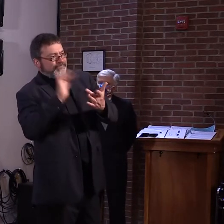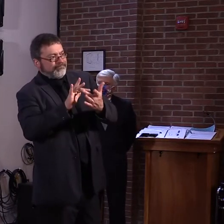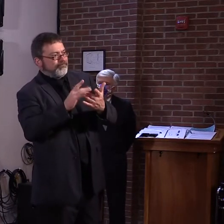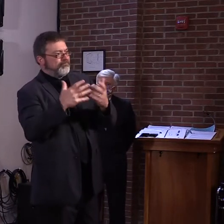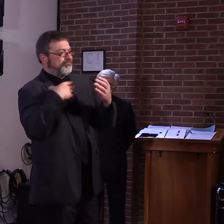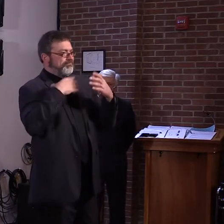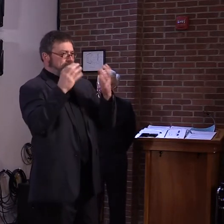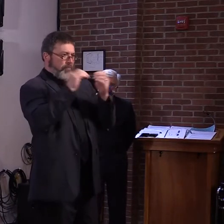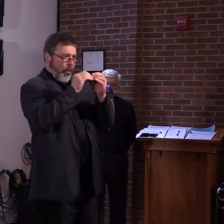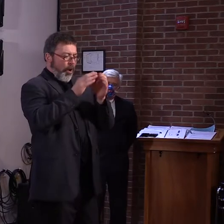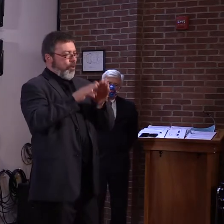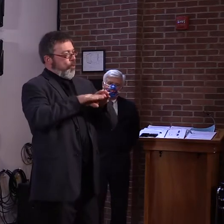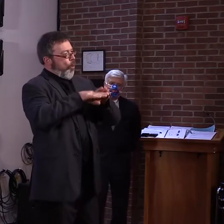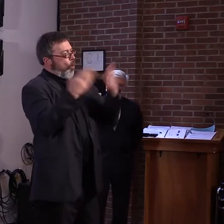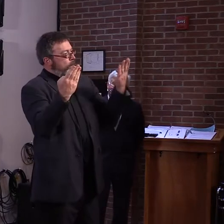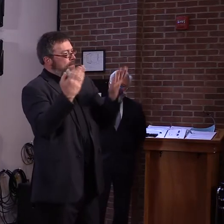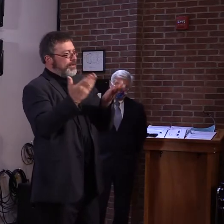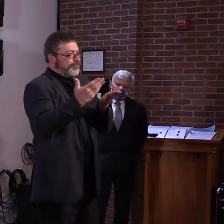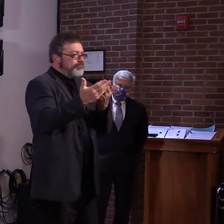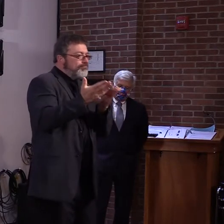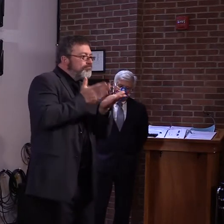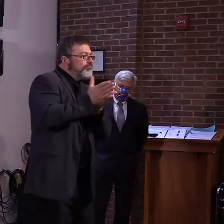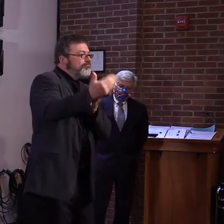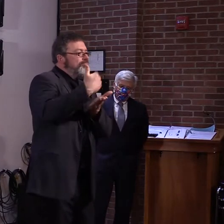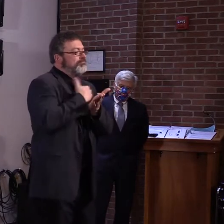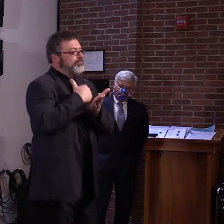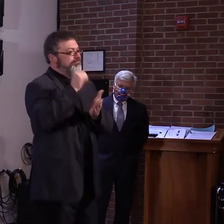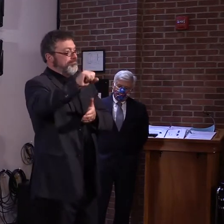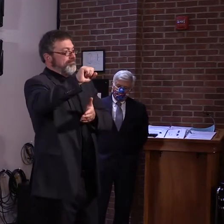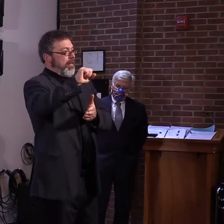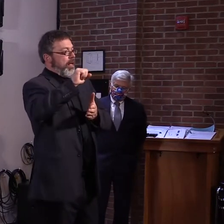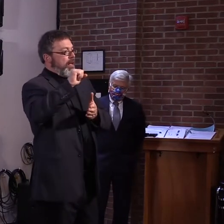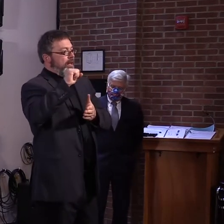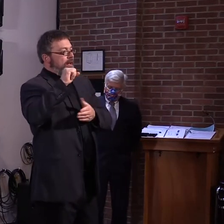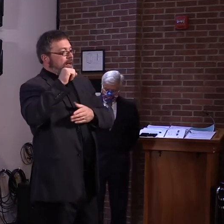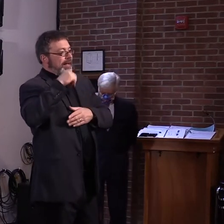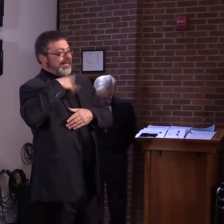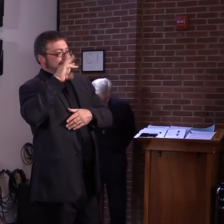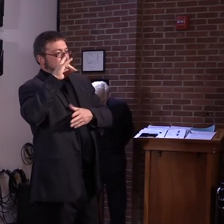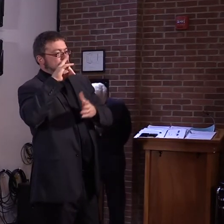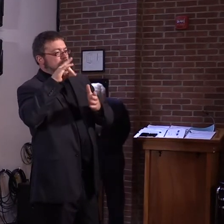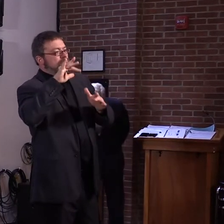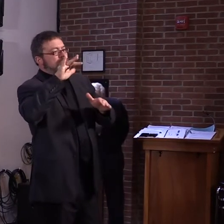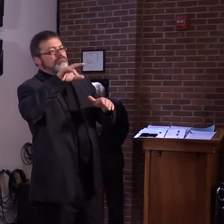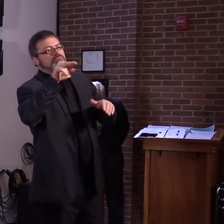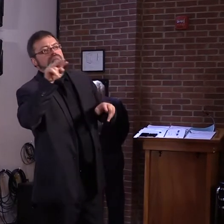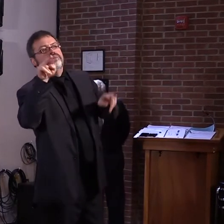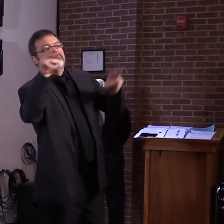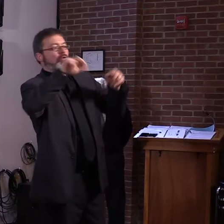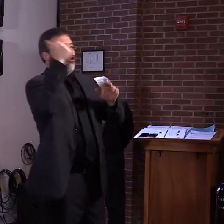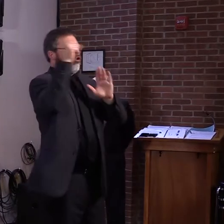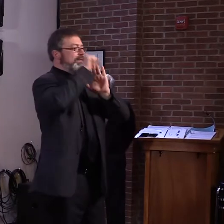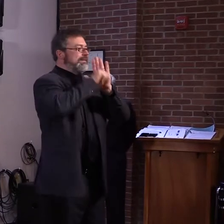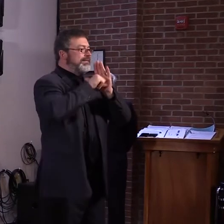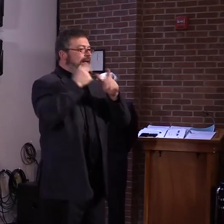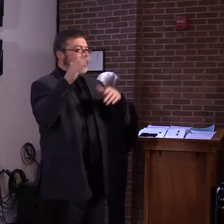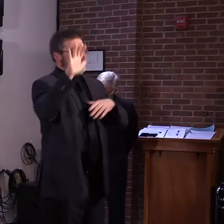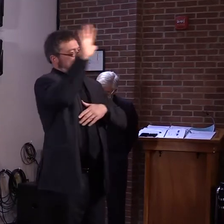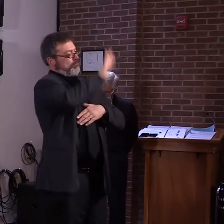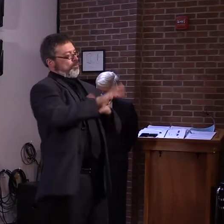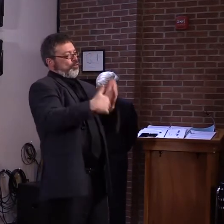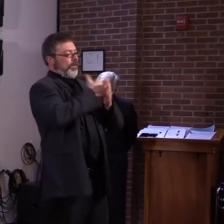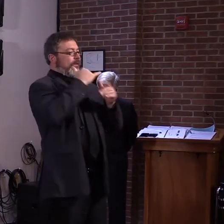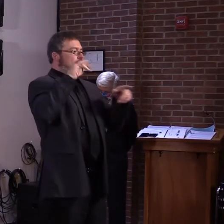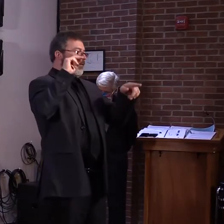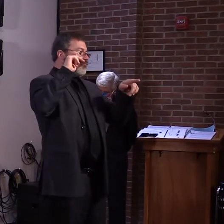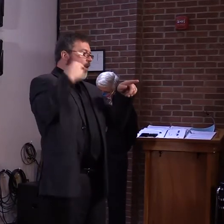the issues, especially as I check in with my peers from around the country and New England, these issues are the same ones they're working on as